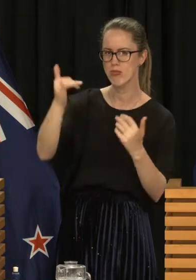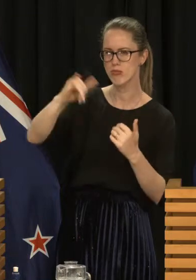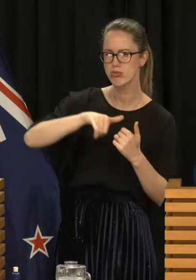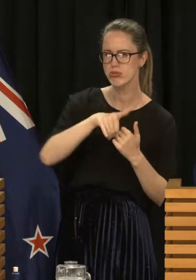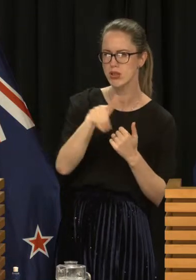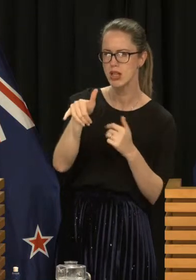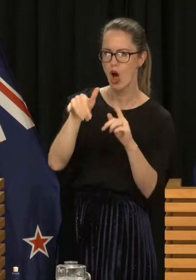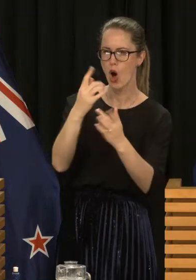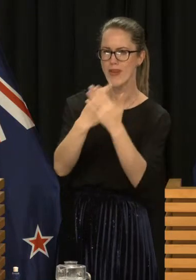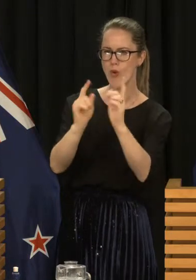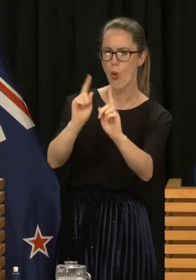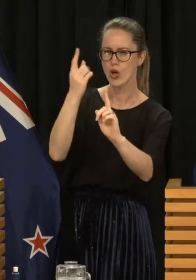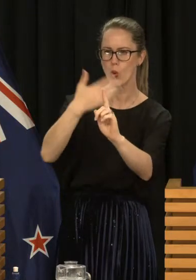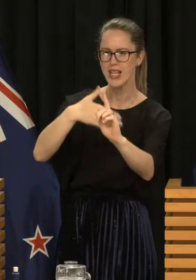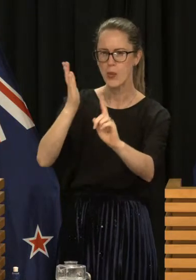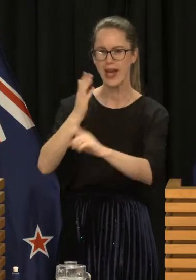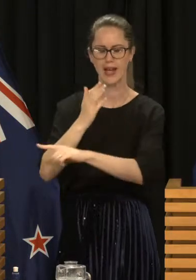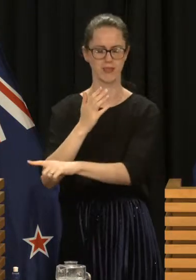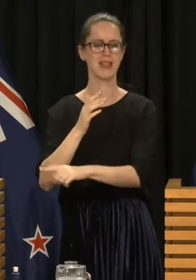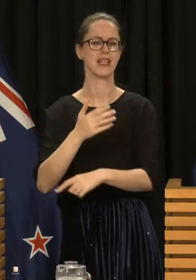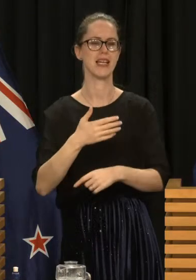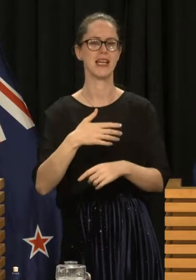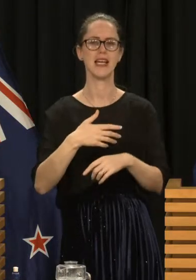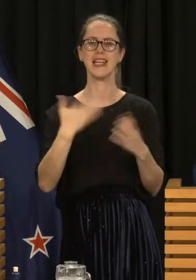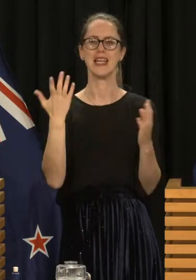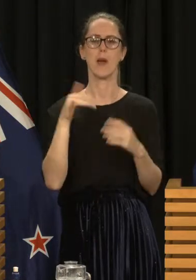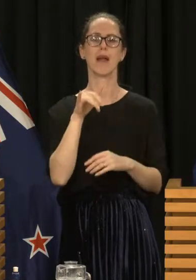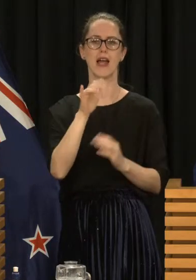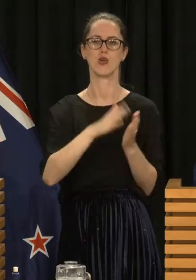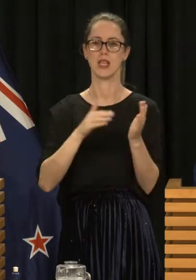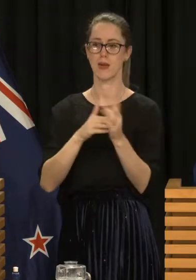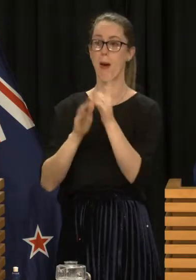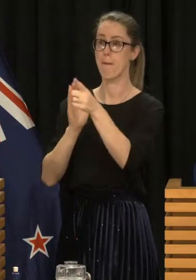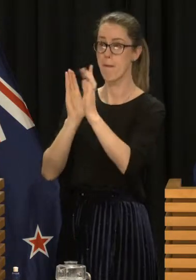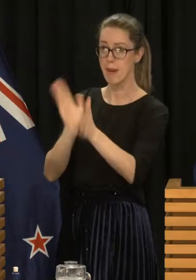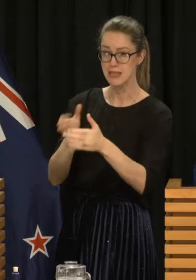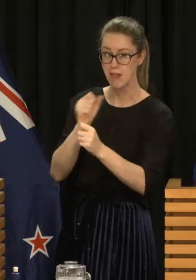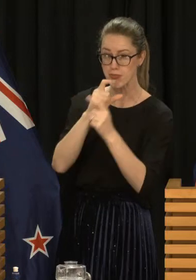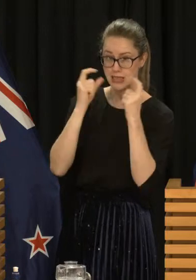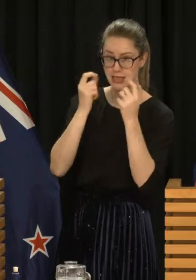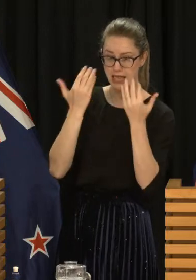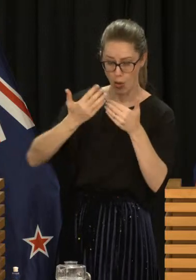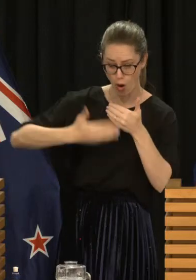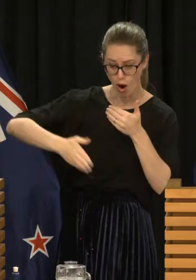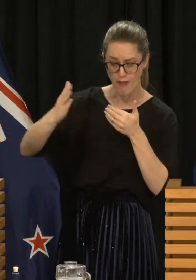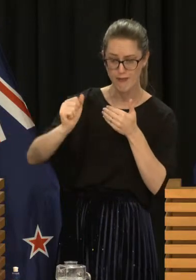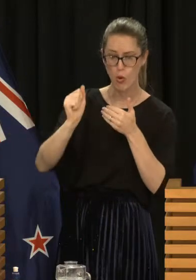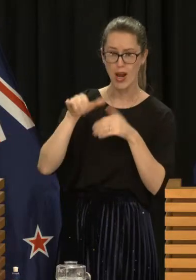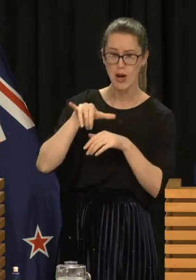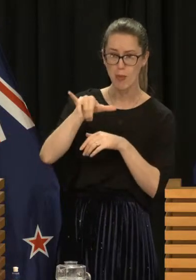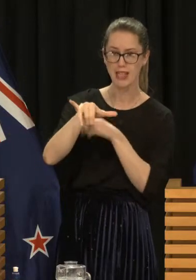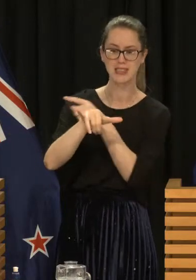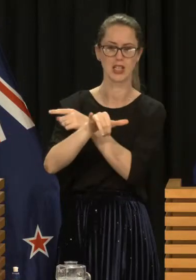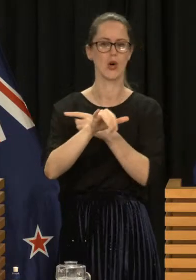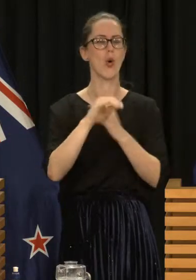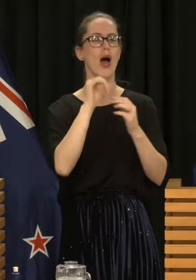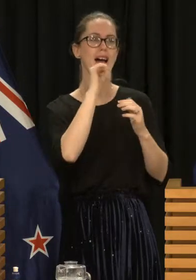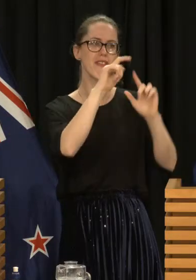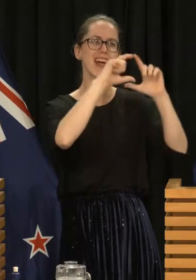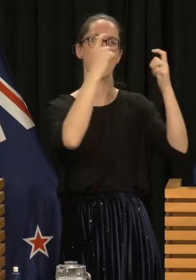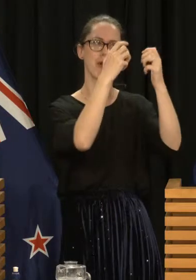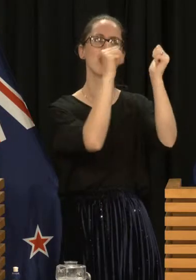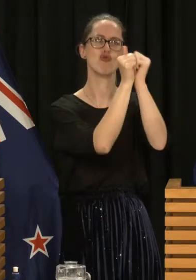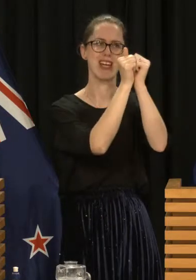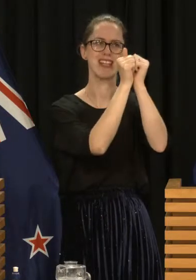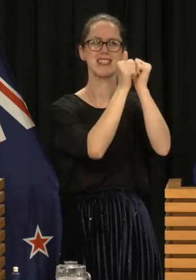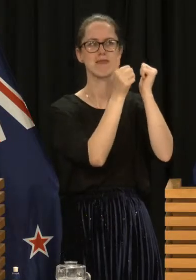in and out of Auckland No, or everywhere? that will be airlines flying all over. Planes. Mask wearing now on aeroplanes? Well, assuming the Cabinet agrees with